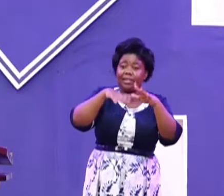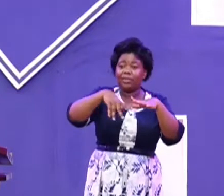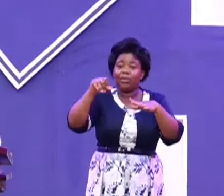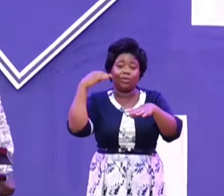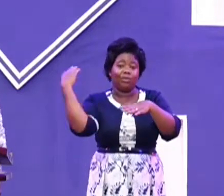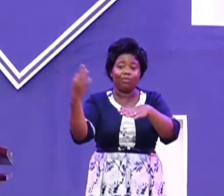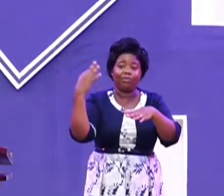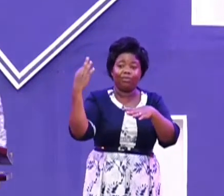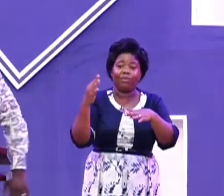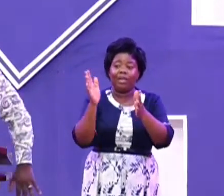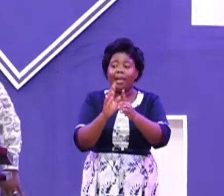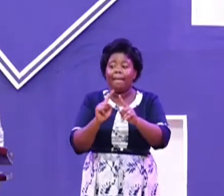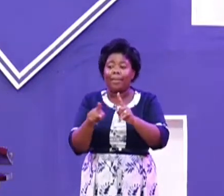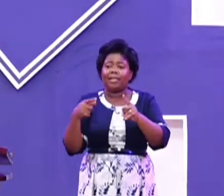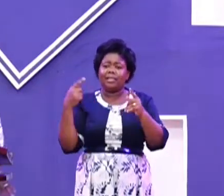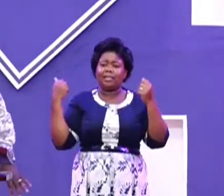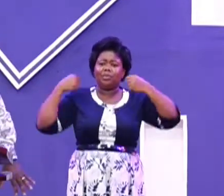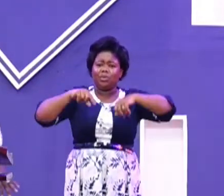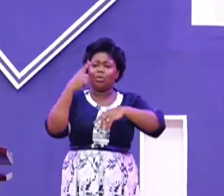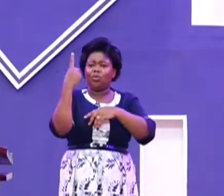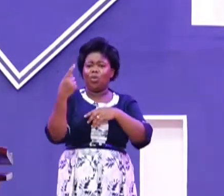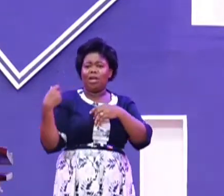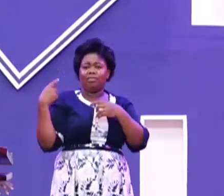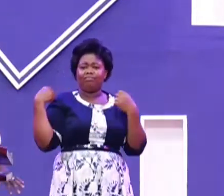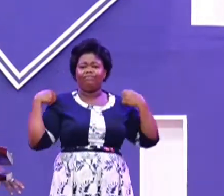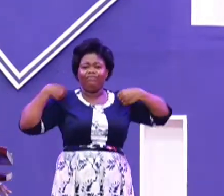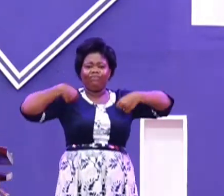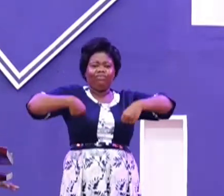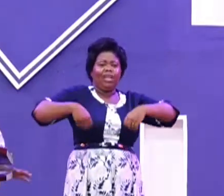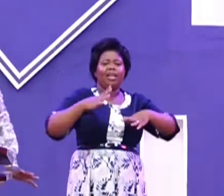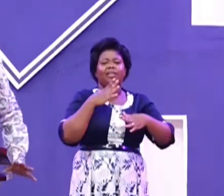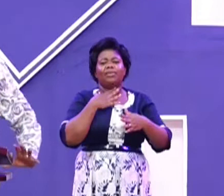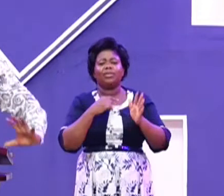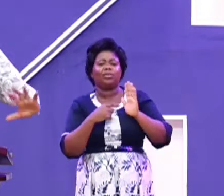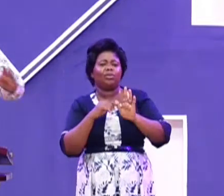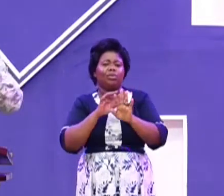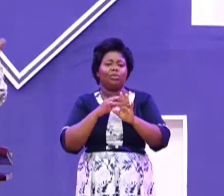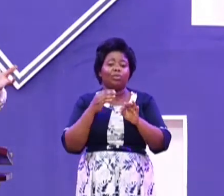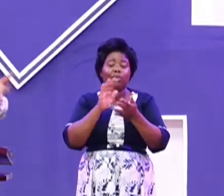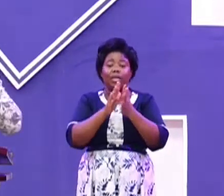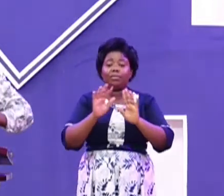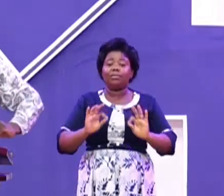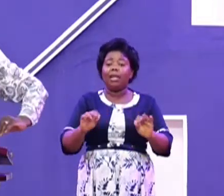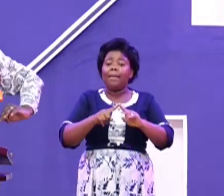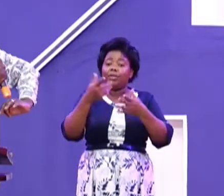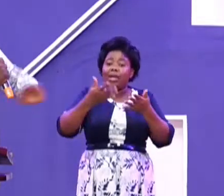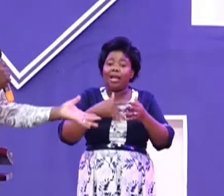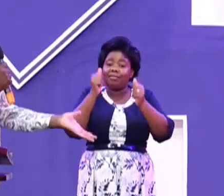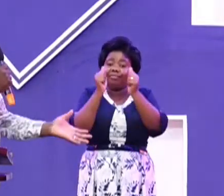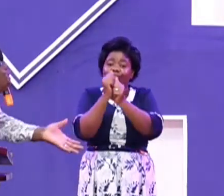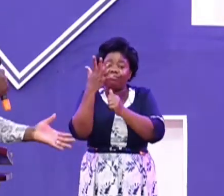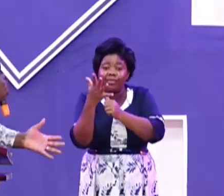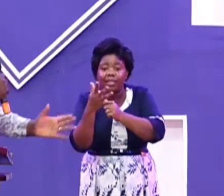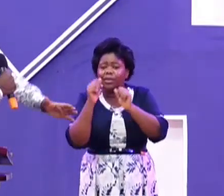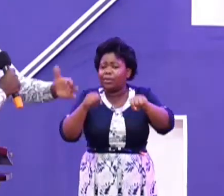things concerning God. In always there one suit. Arabica smart. To look smart. Or in a suit to come in a time. You have 15 suits. To